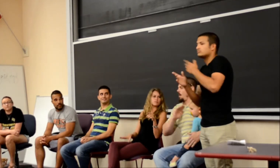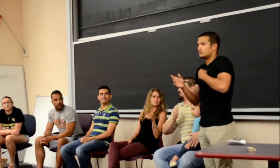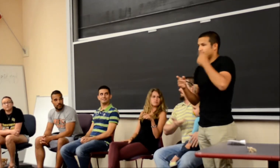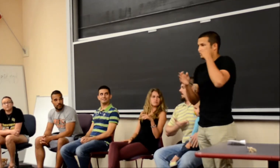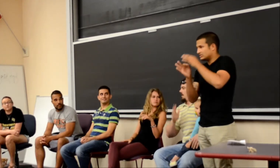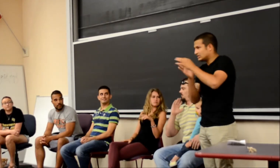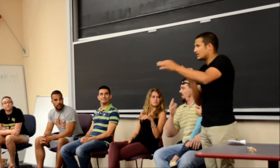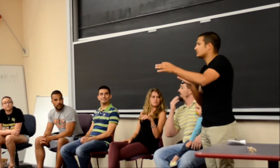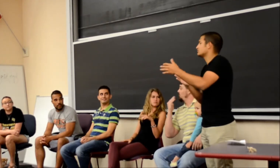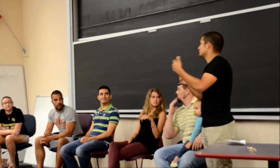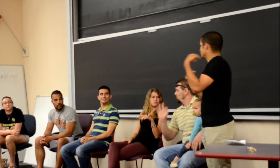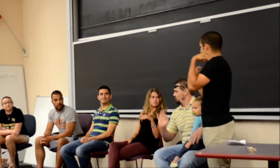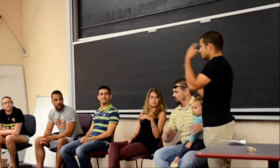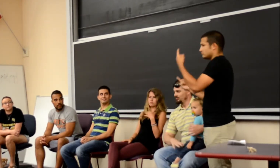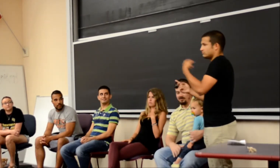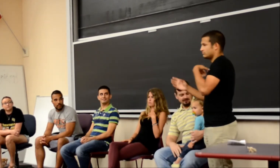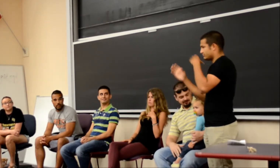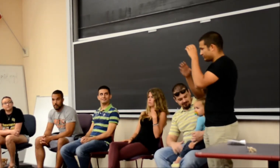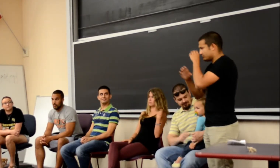for the delay.